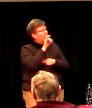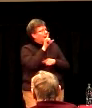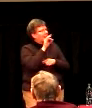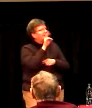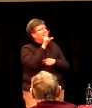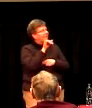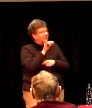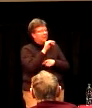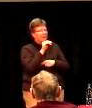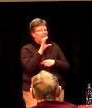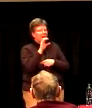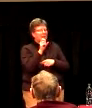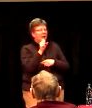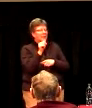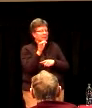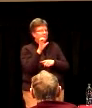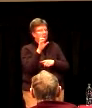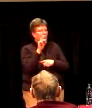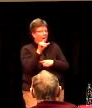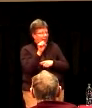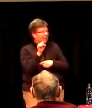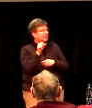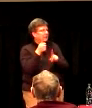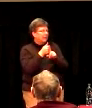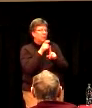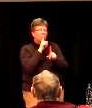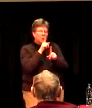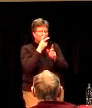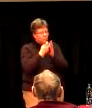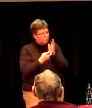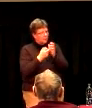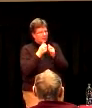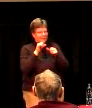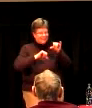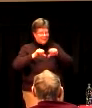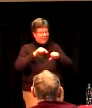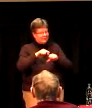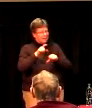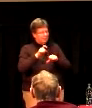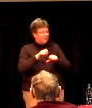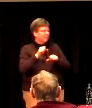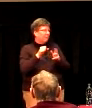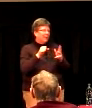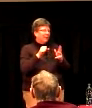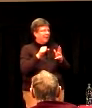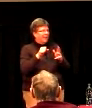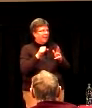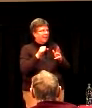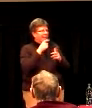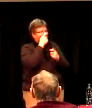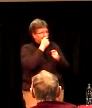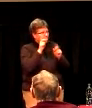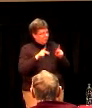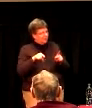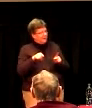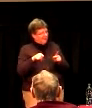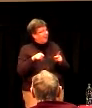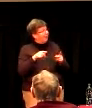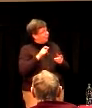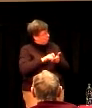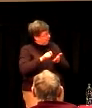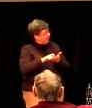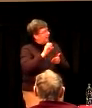rays. So he was definitely doing science as he was going. He must be quite a colorful character. They've written an opera about